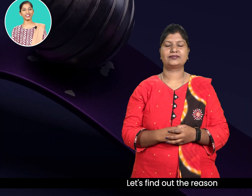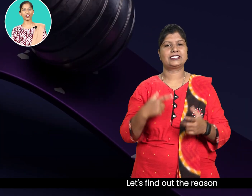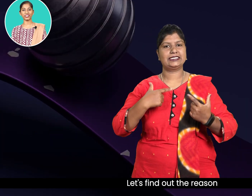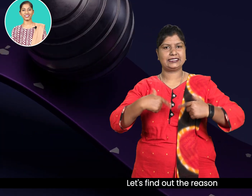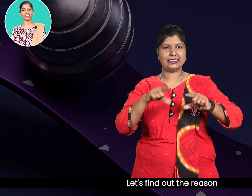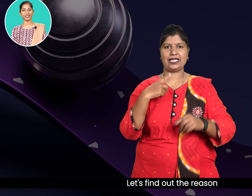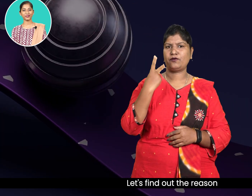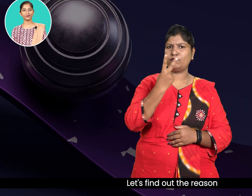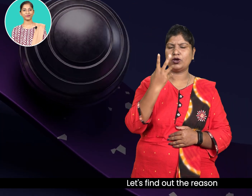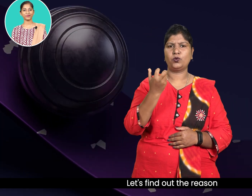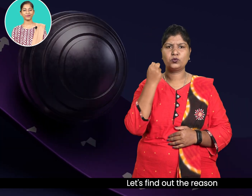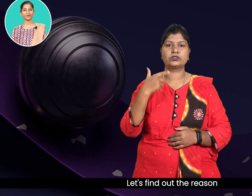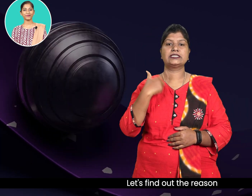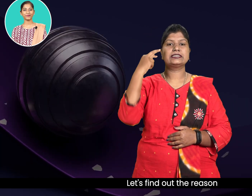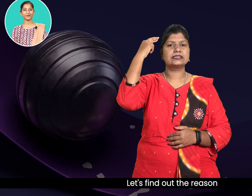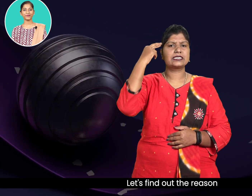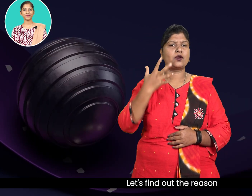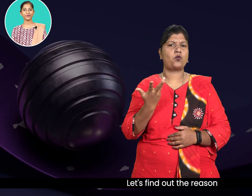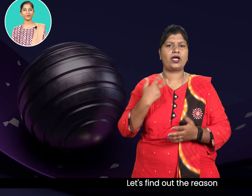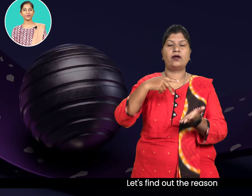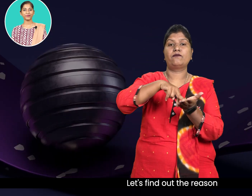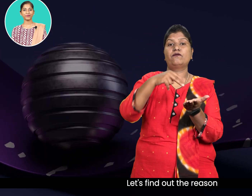Let's find out the reason.